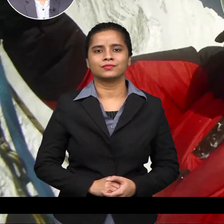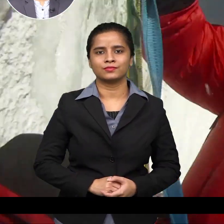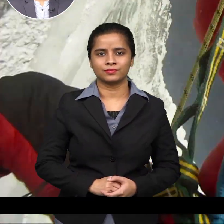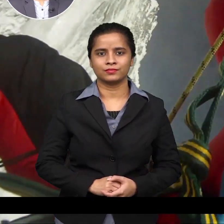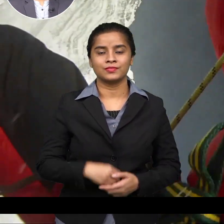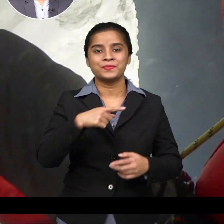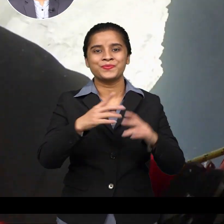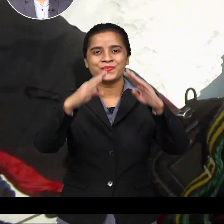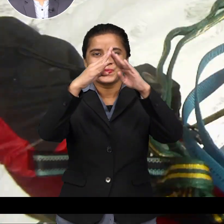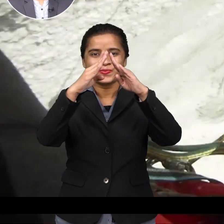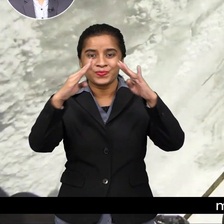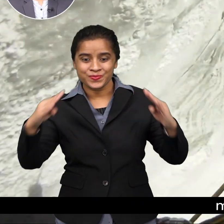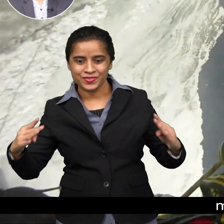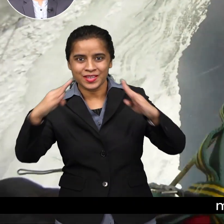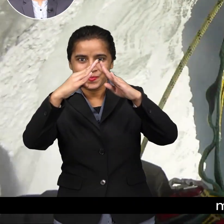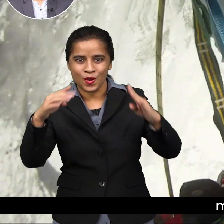Therefore,